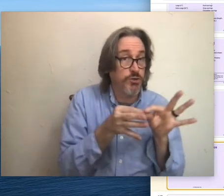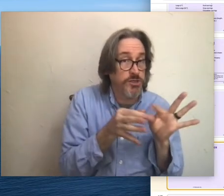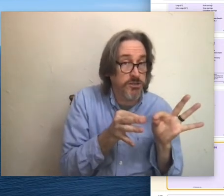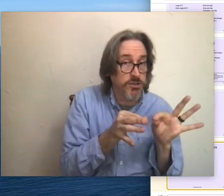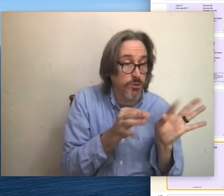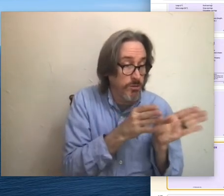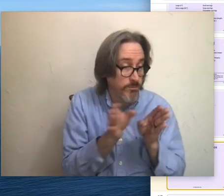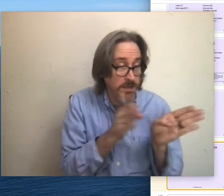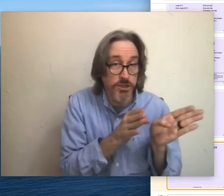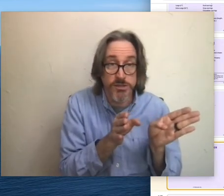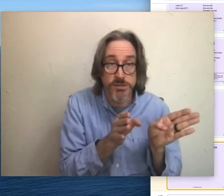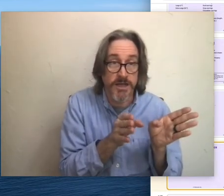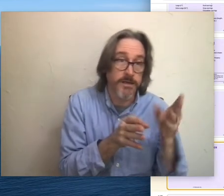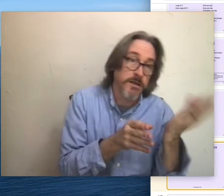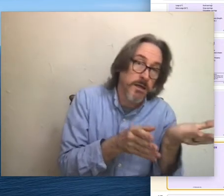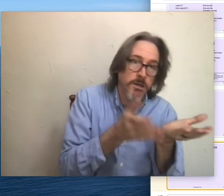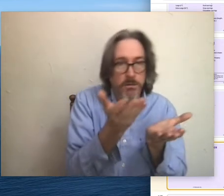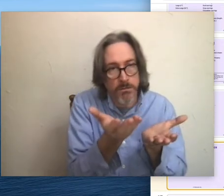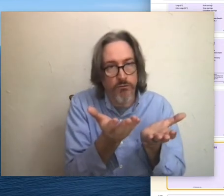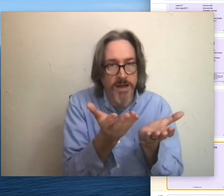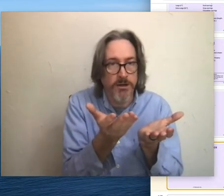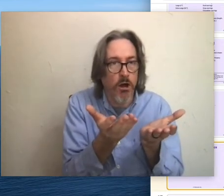just two mentions like